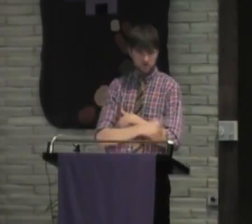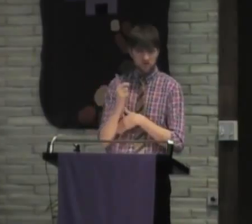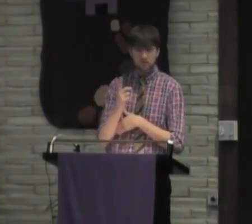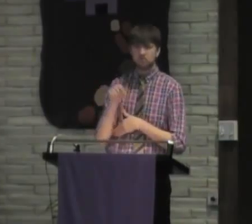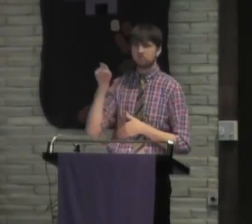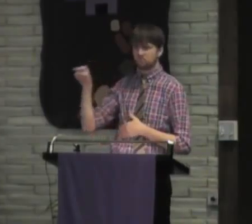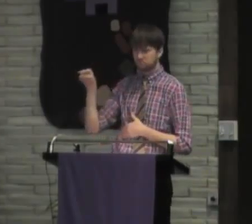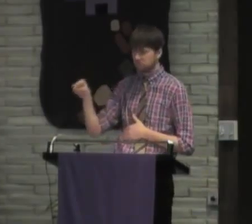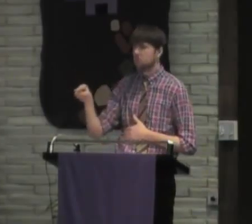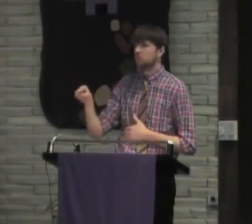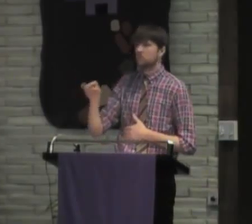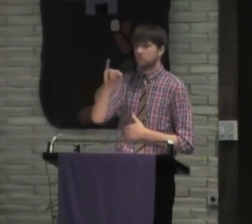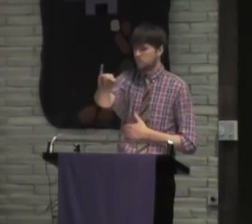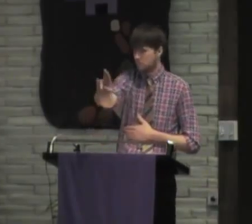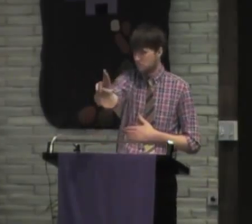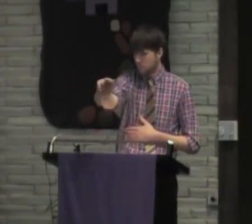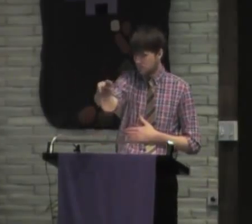which today is India.